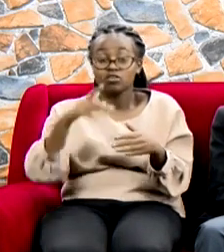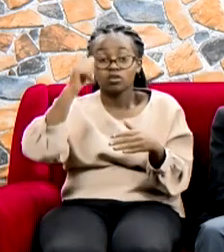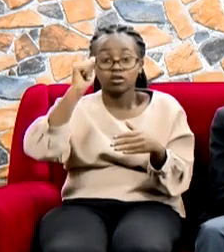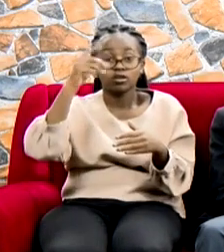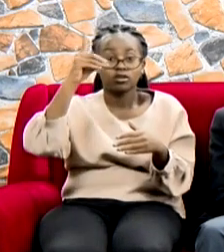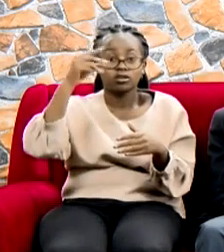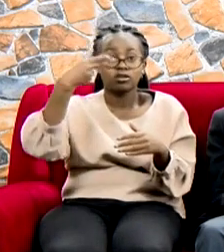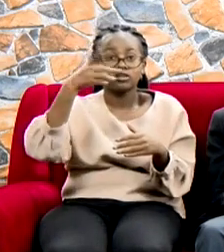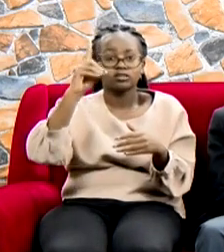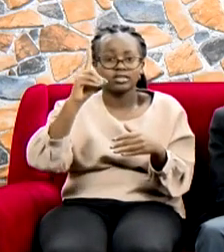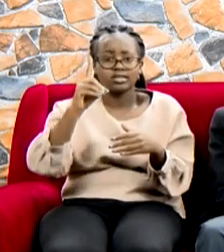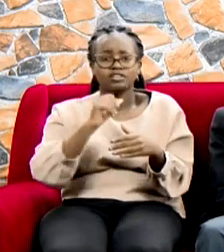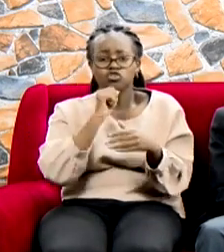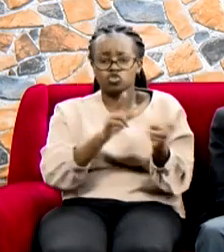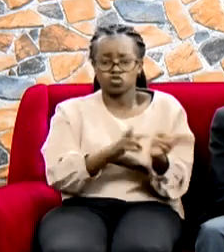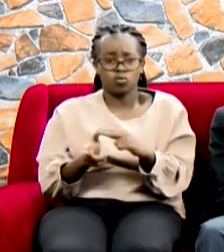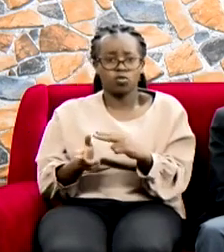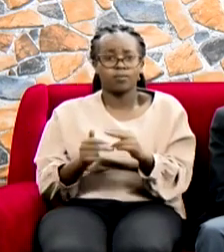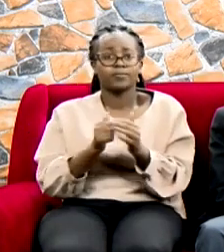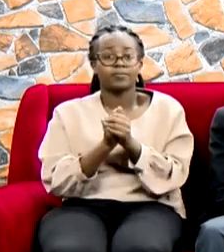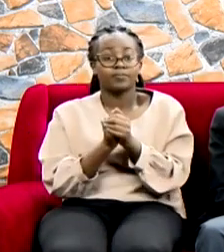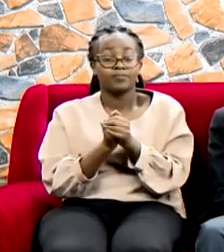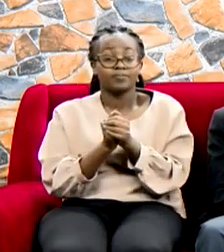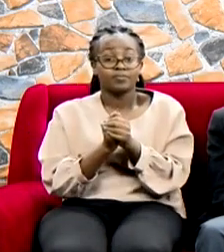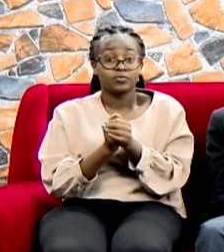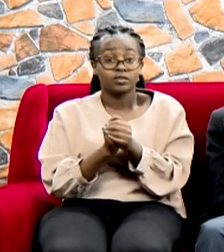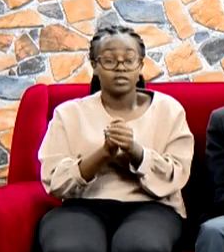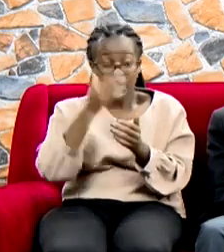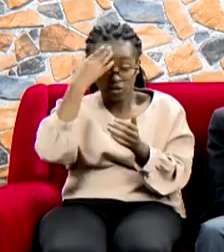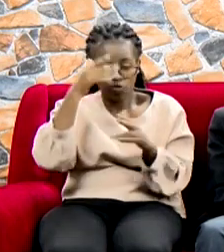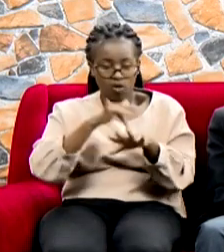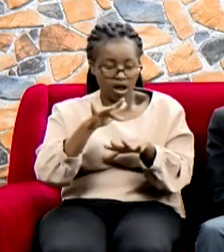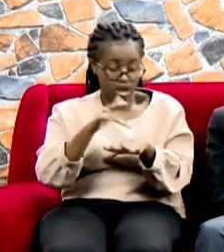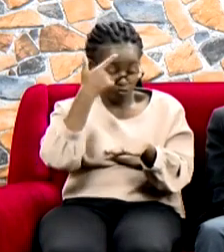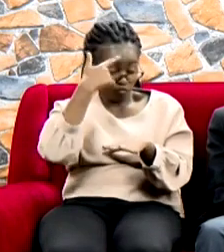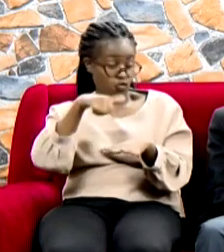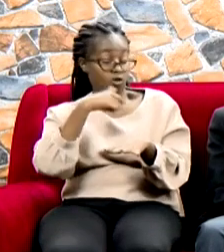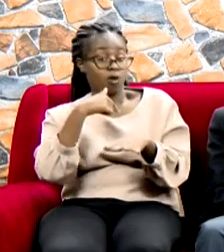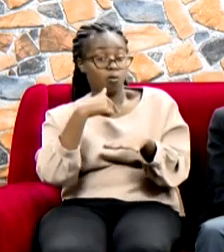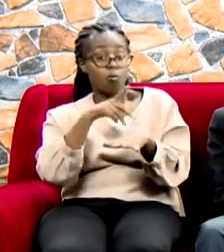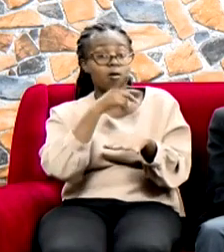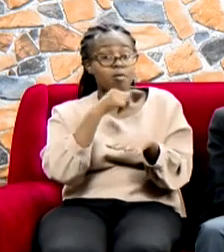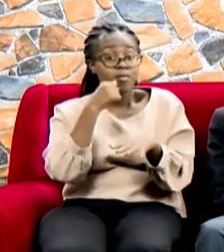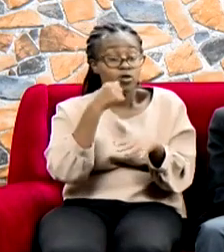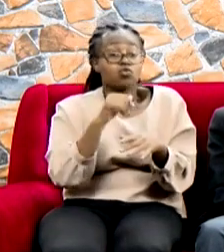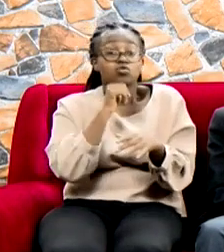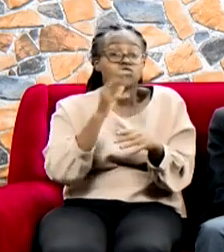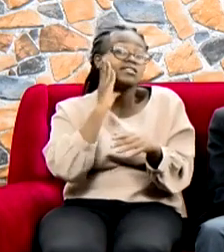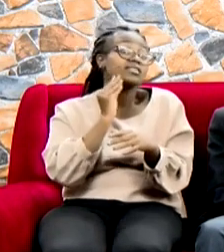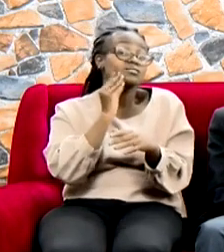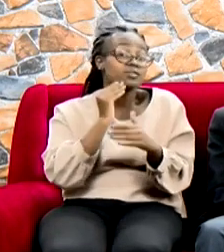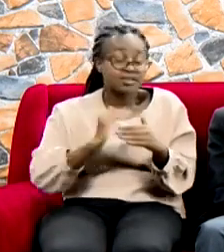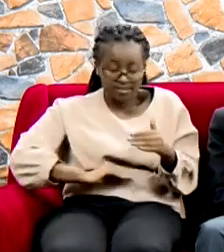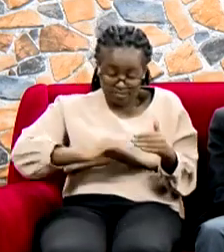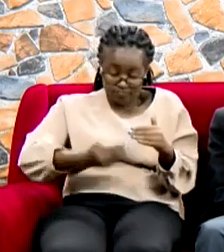ADHD, there's irregularity in fetal movement. Okay. And so that can be detected early. For our male viewers who do not experience carrying